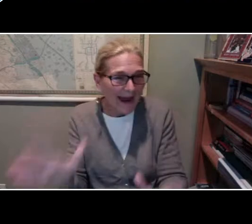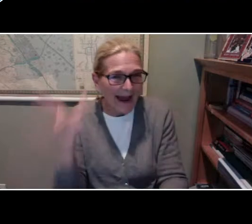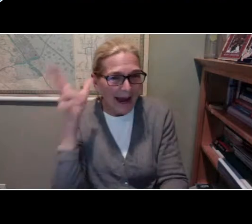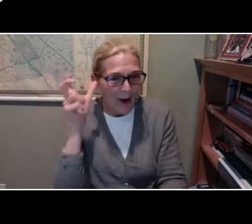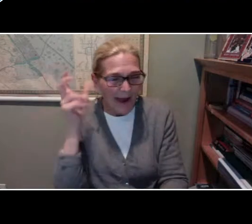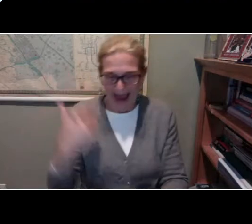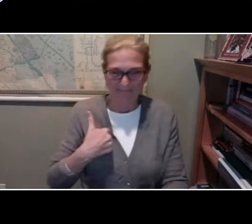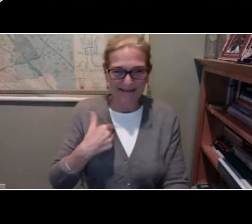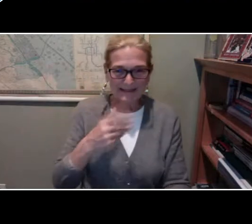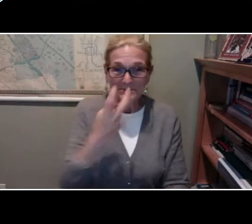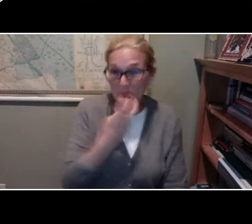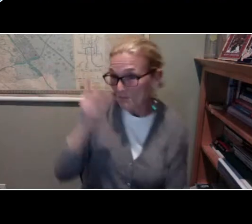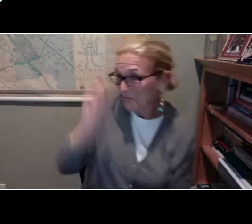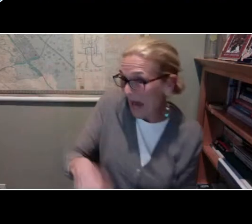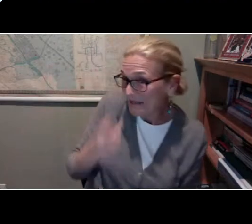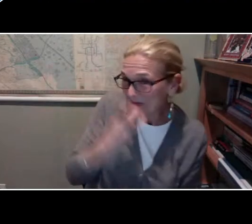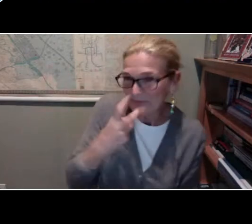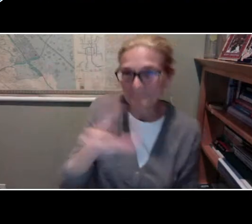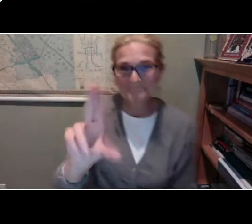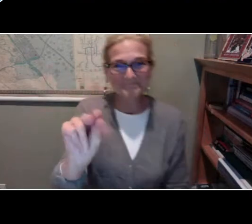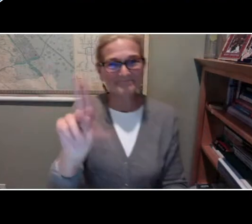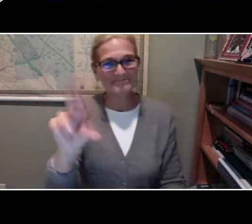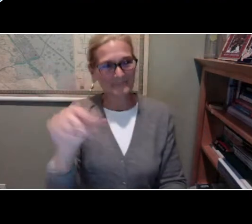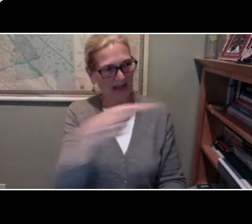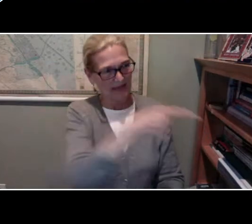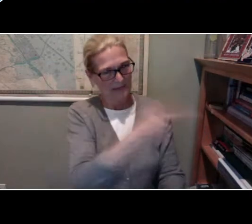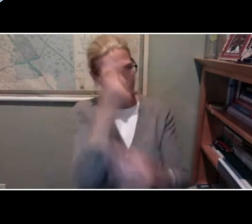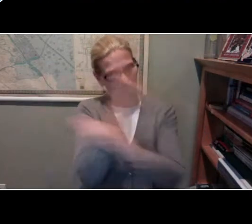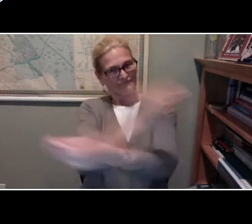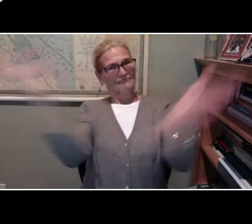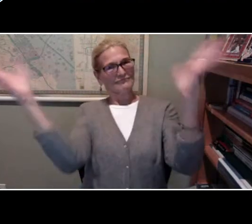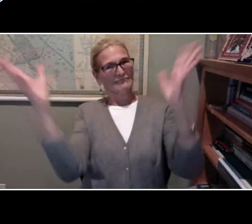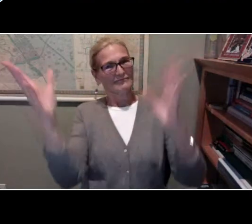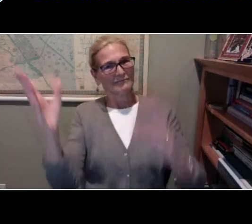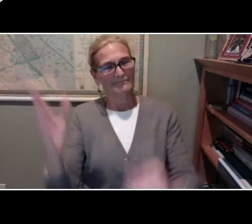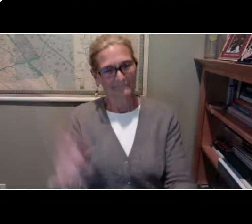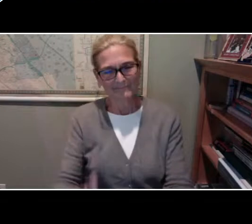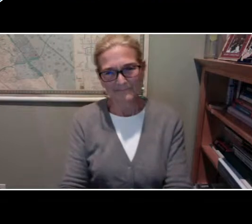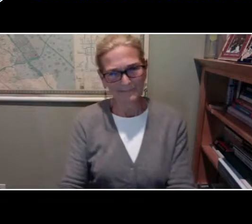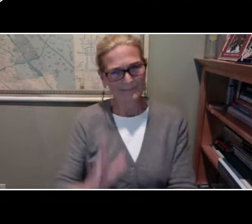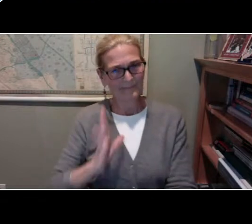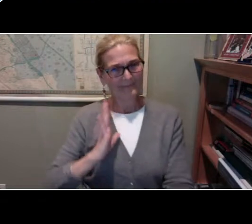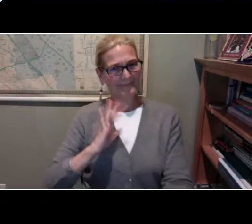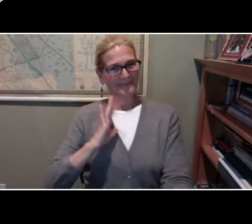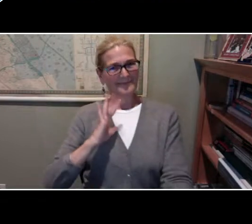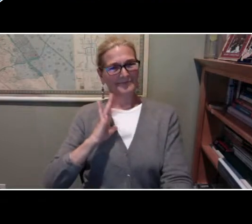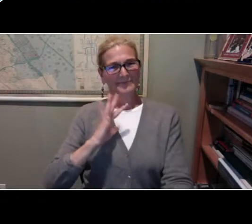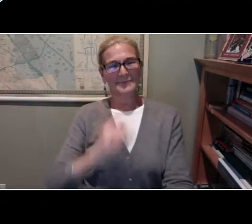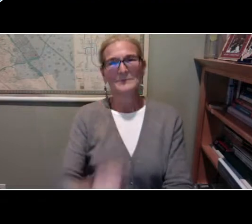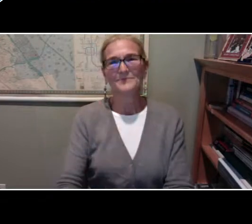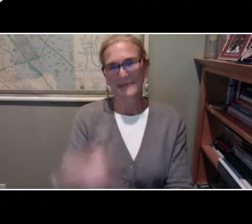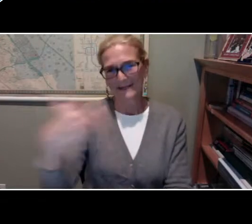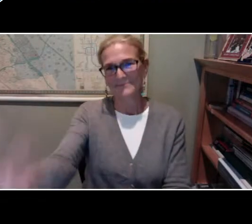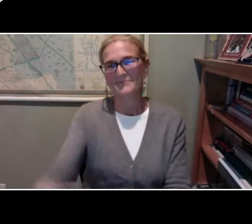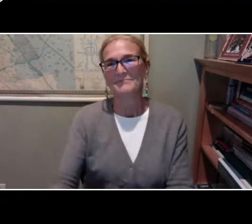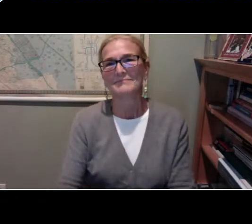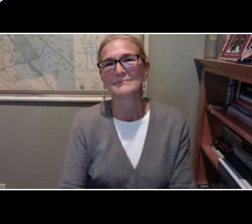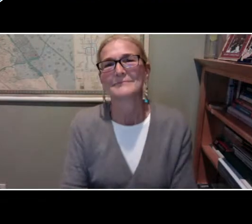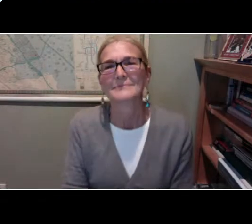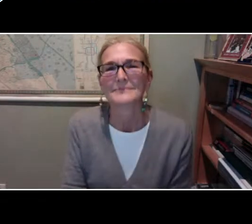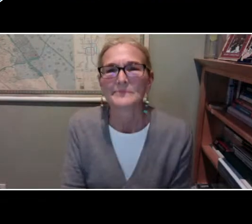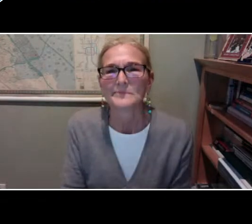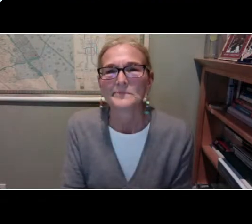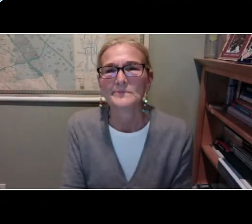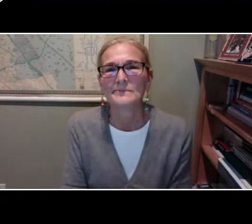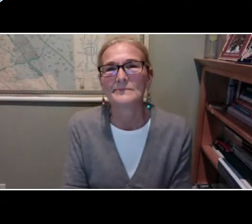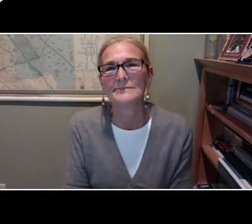You can have language without having speech. You do not have to have speech to have language. That's just